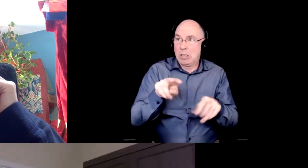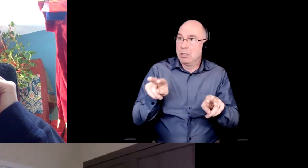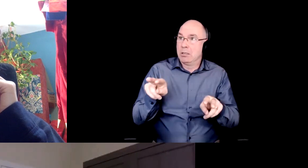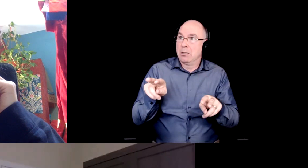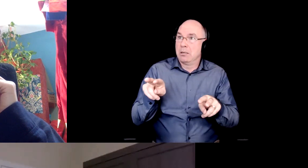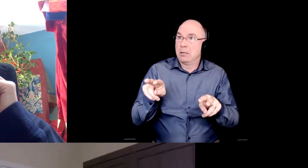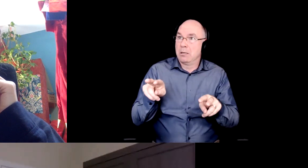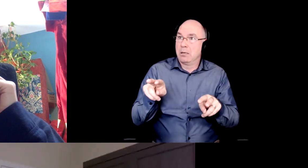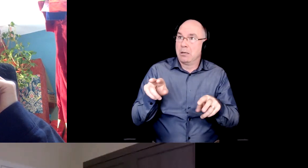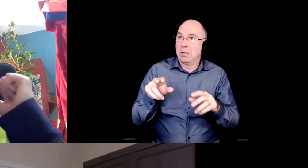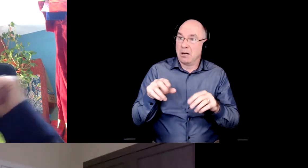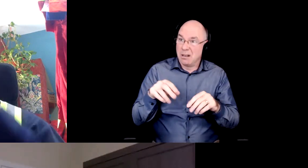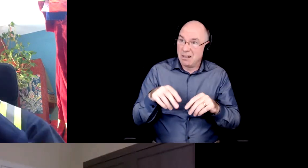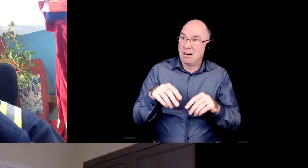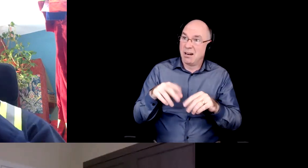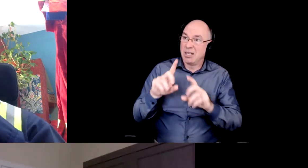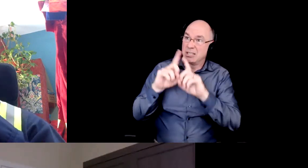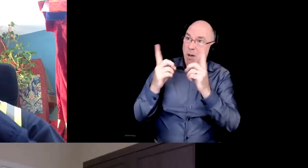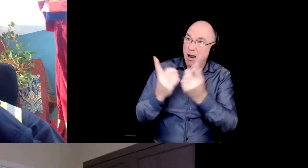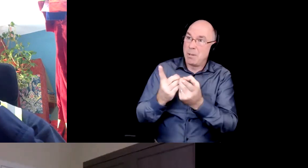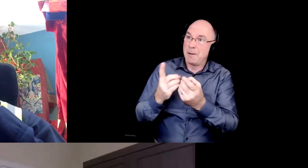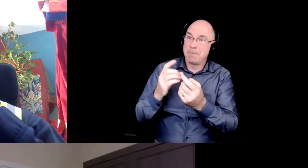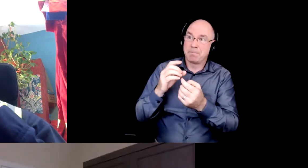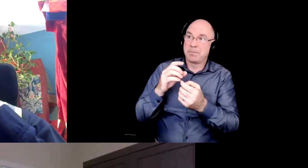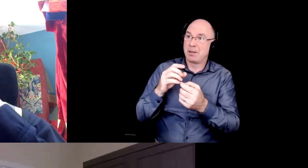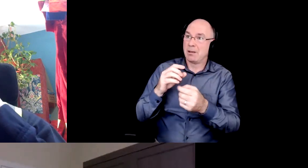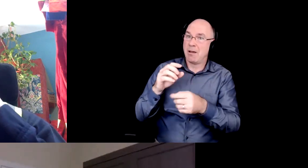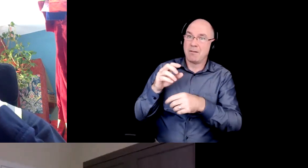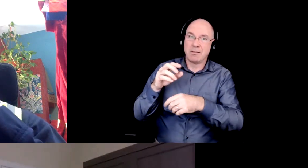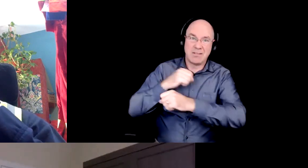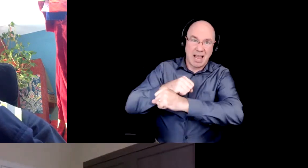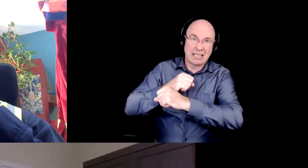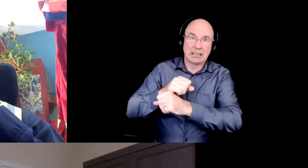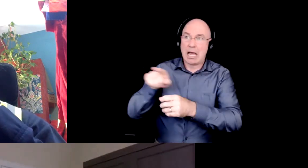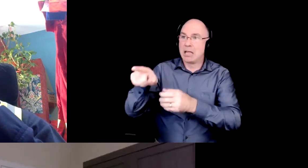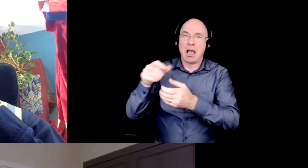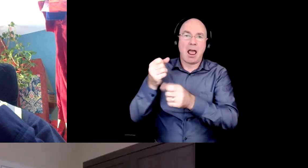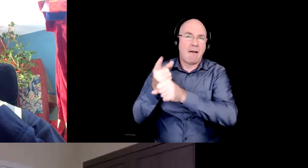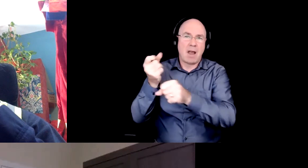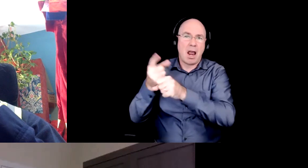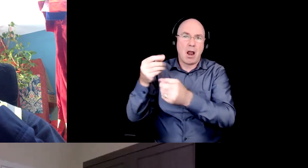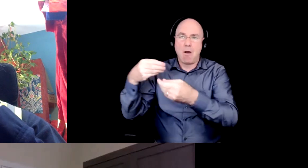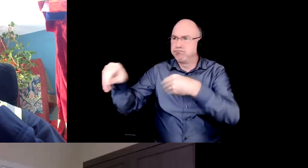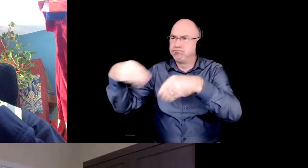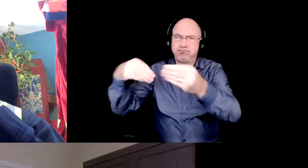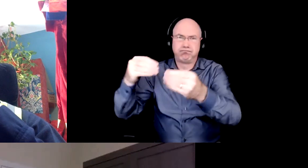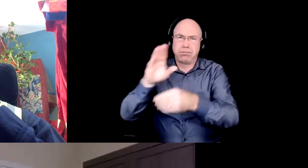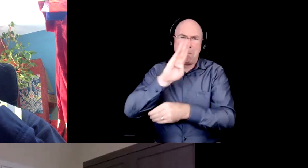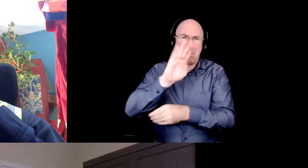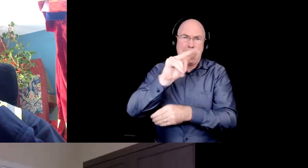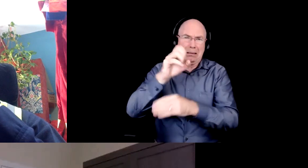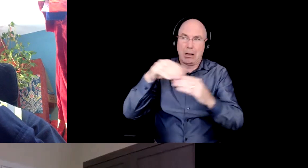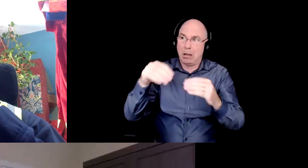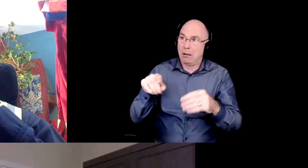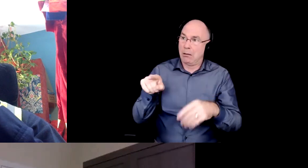do business with a department that does billions of dollars worth of procurement every year. And generally, a lot of